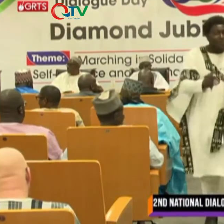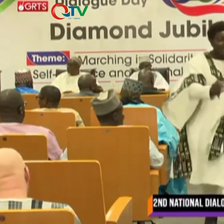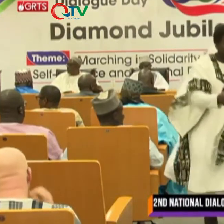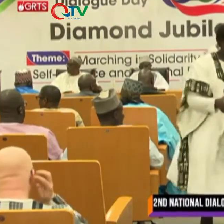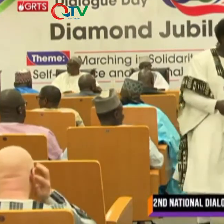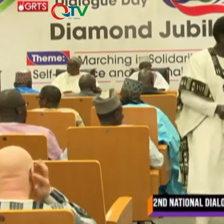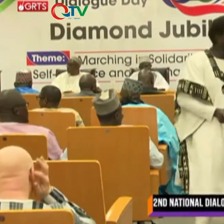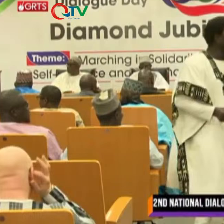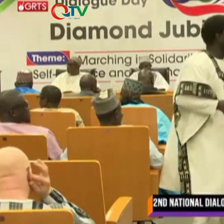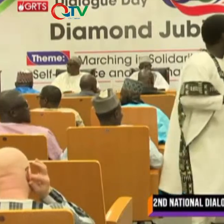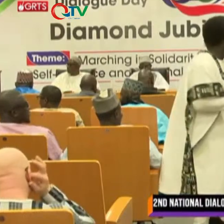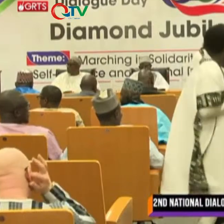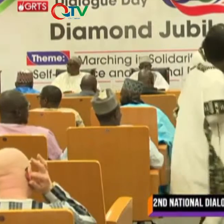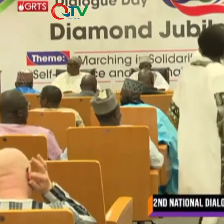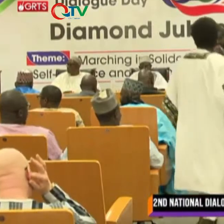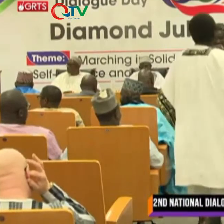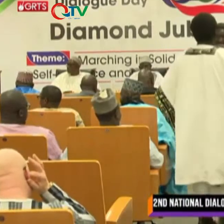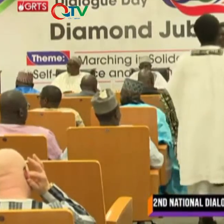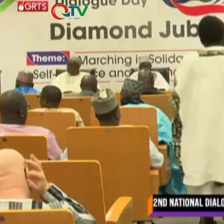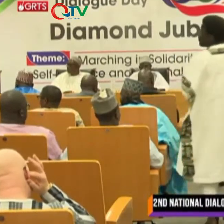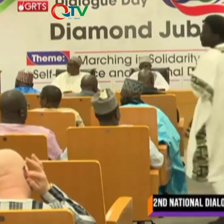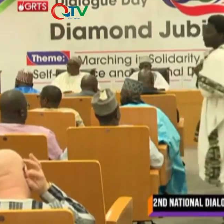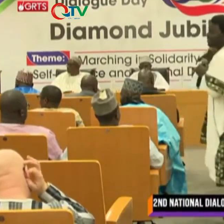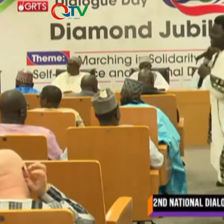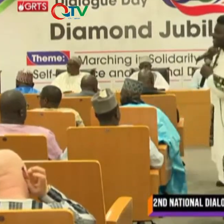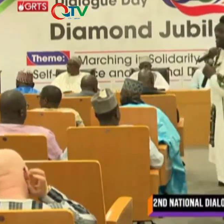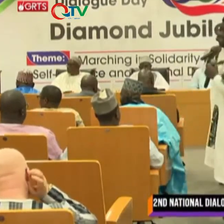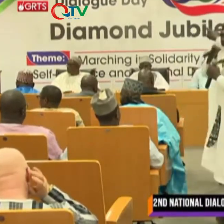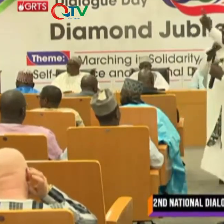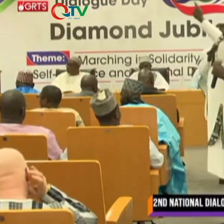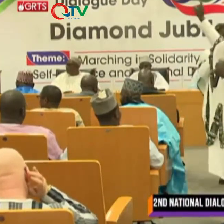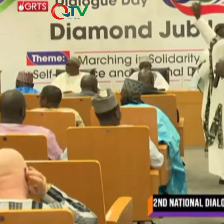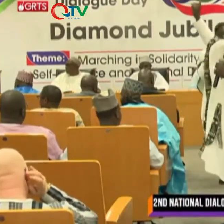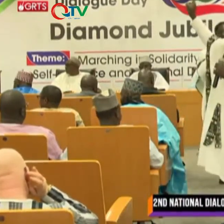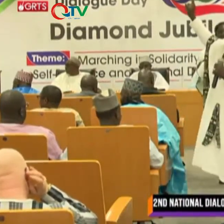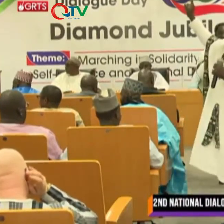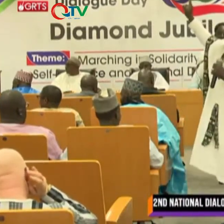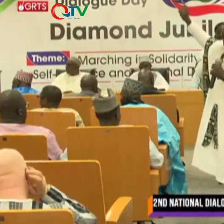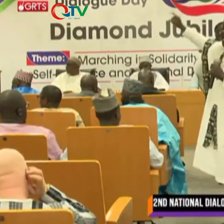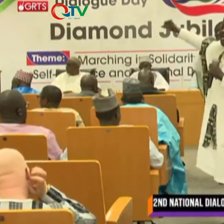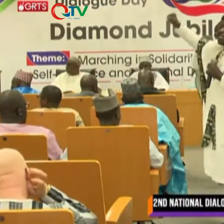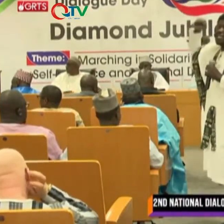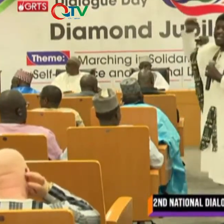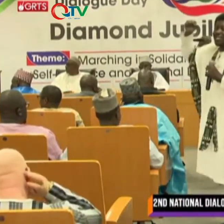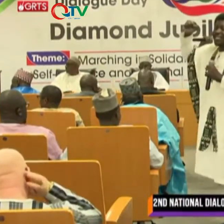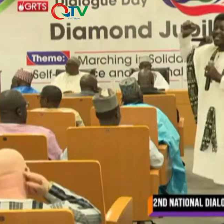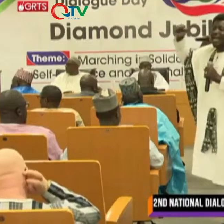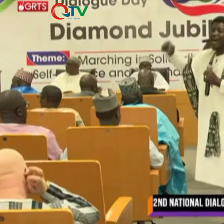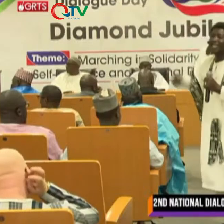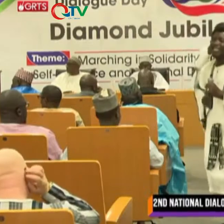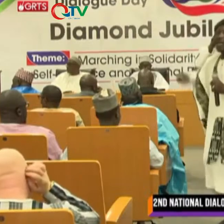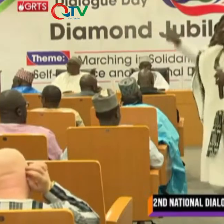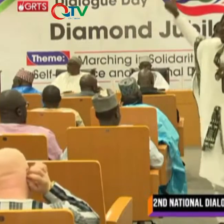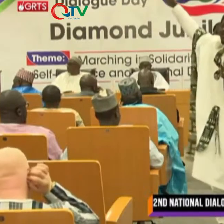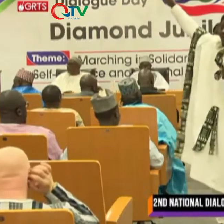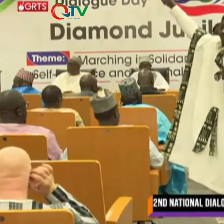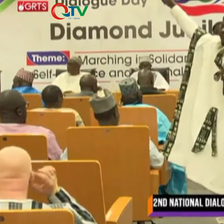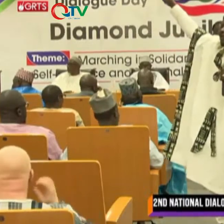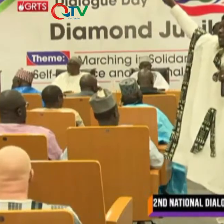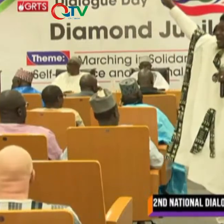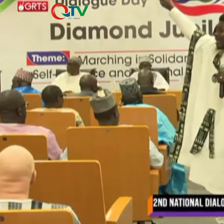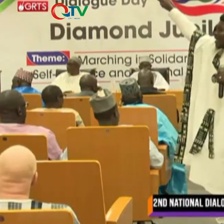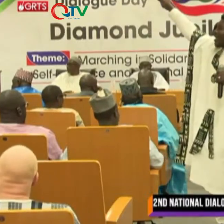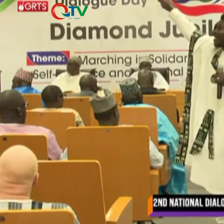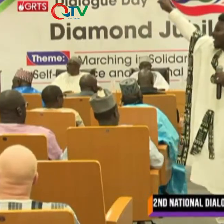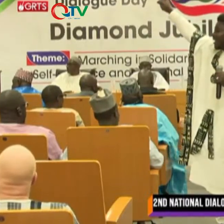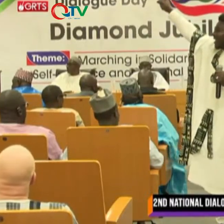domu manjakiti wodomu balantati mimu binti inyante kalamulonna ni jininka isalong ibe min fola